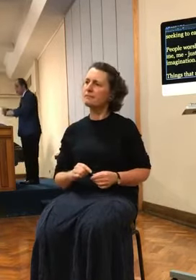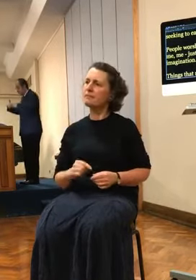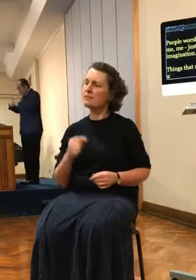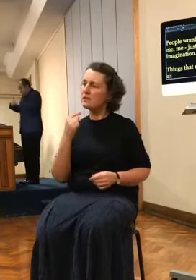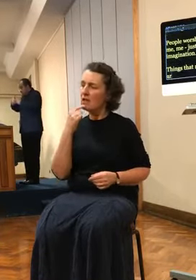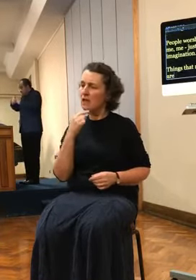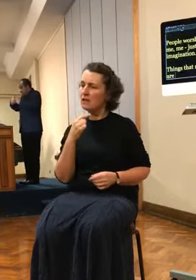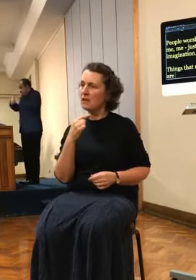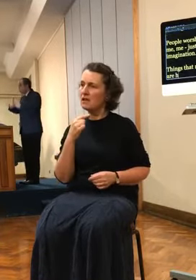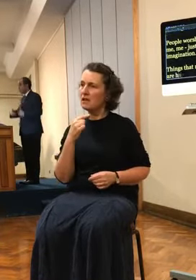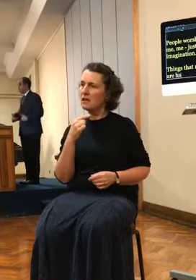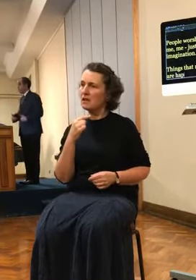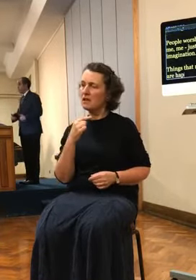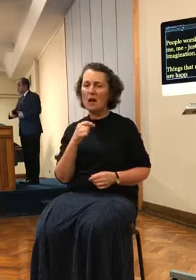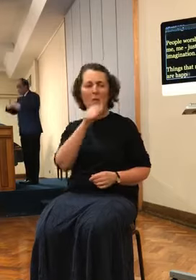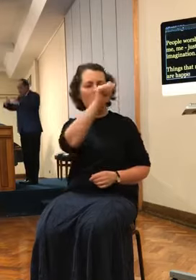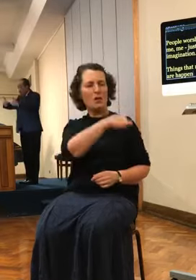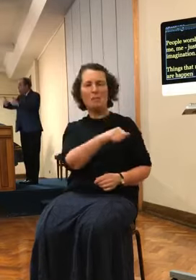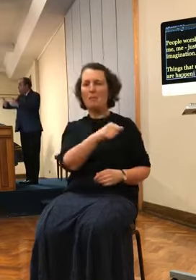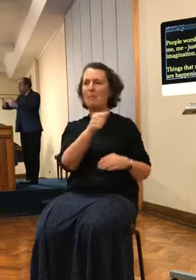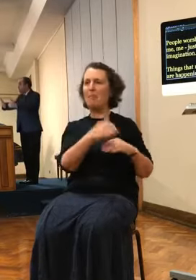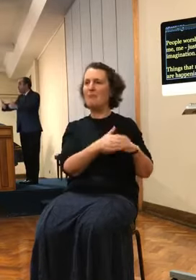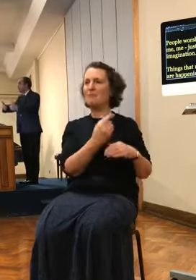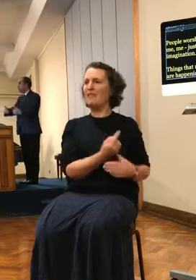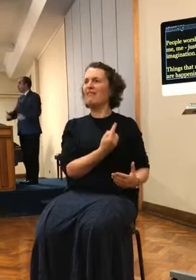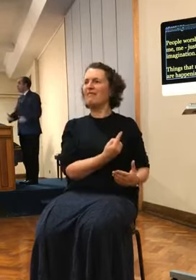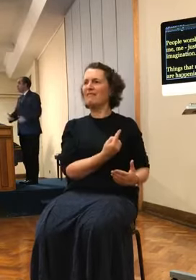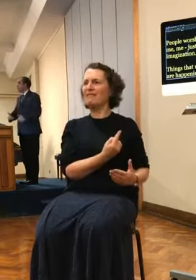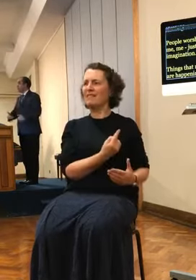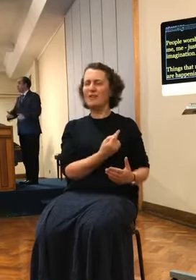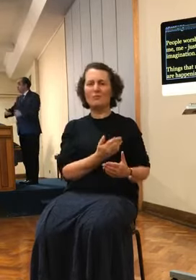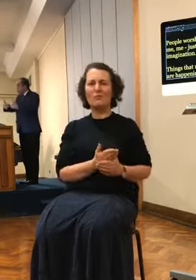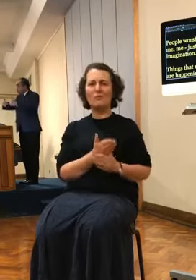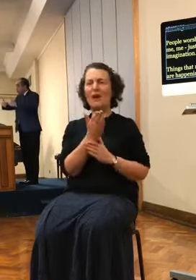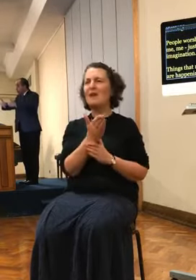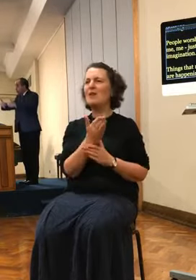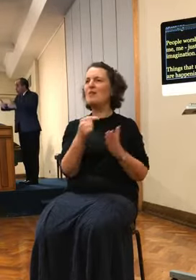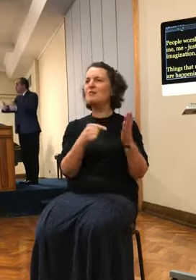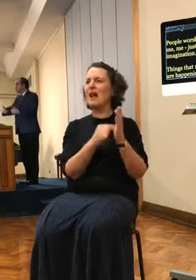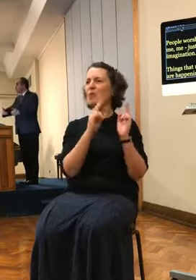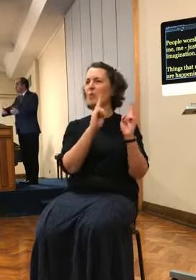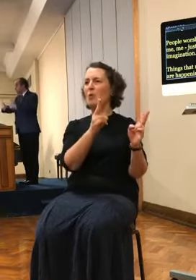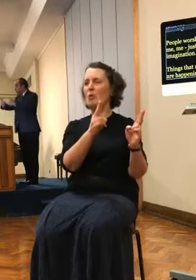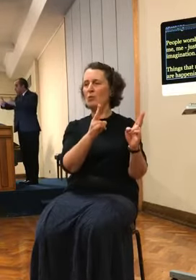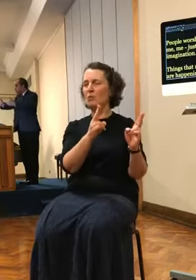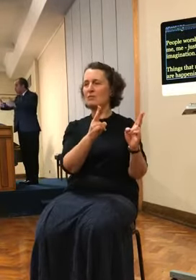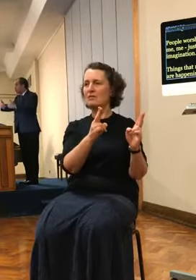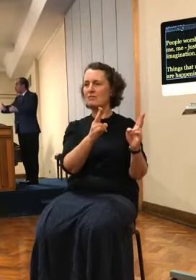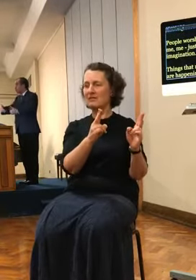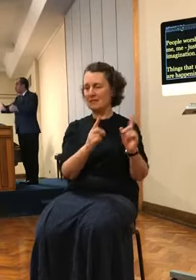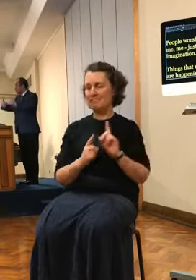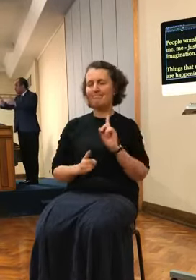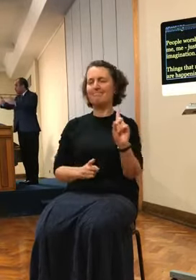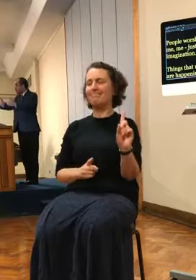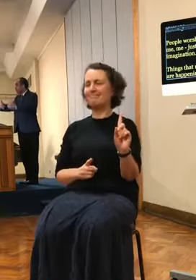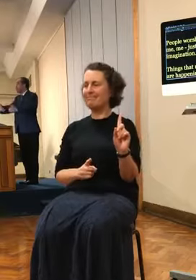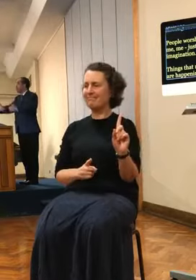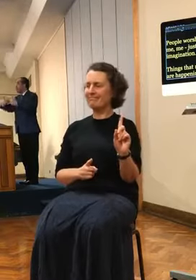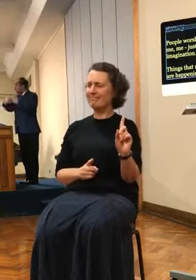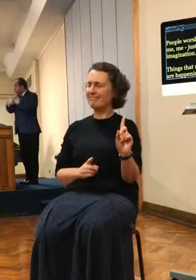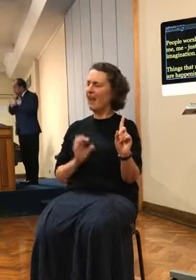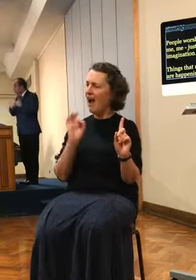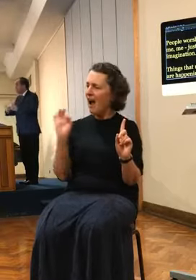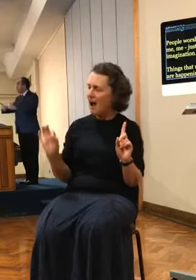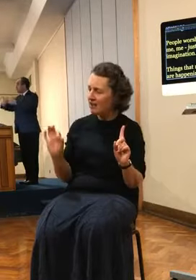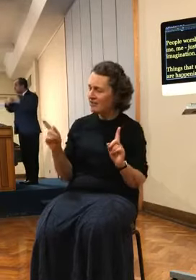Someone marrying himself, going to the town hall. Who is your spouse? Who is the groom? Who is the bride?